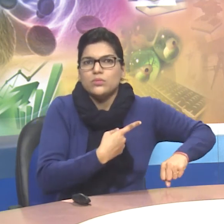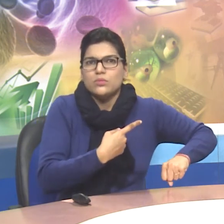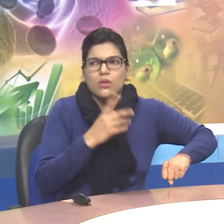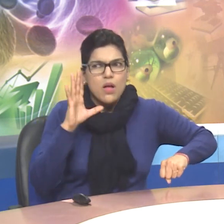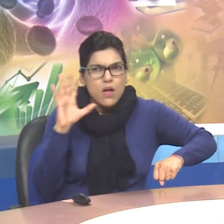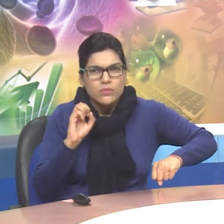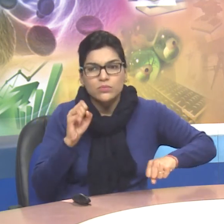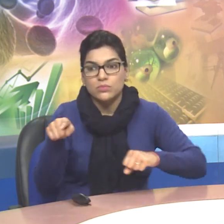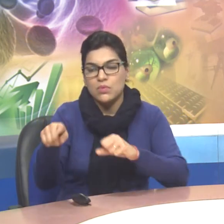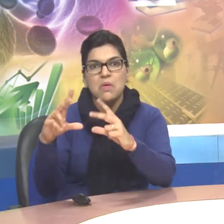I stared at her,